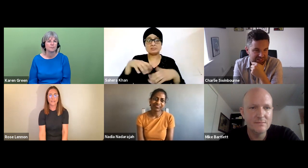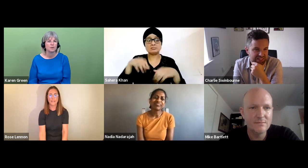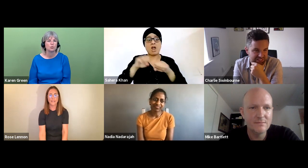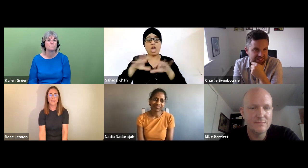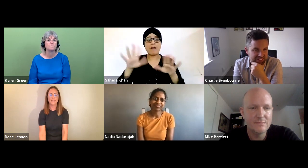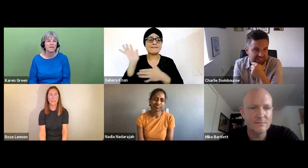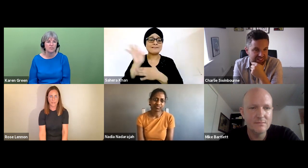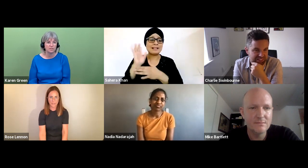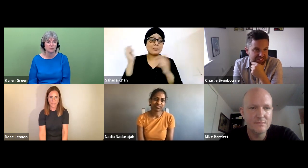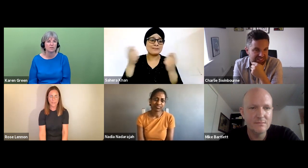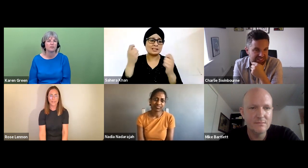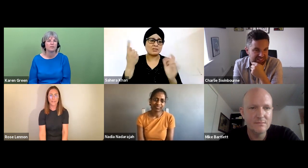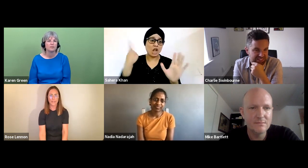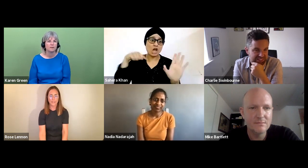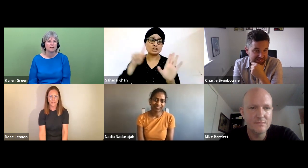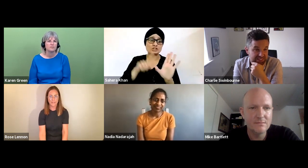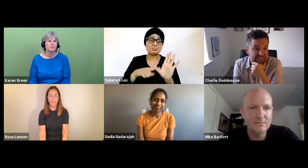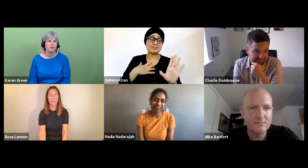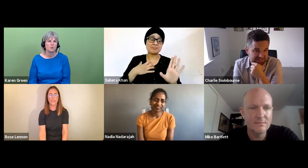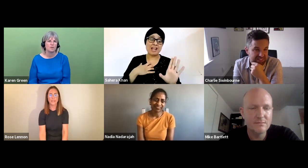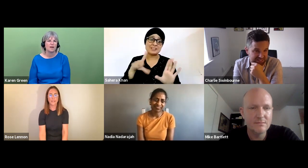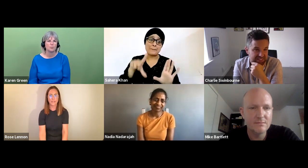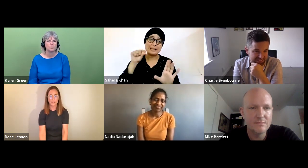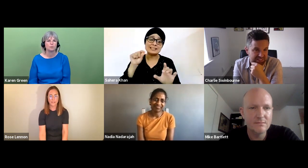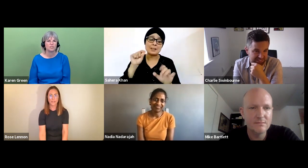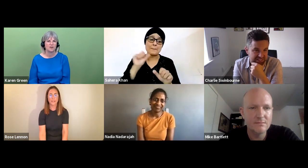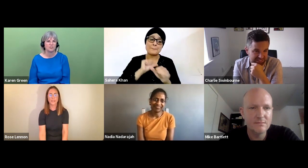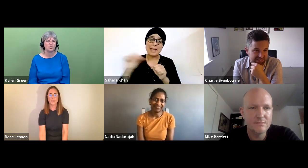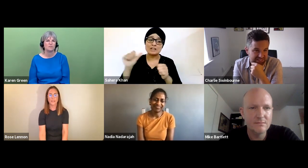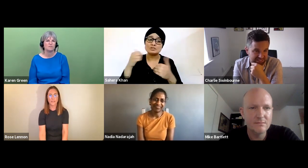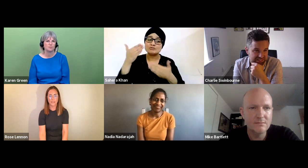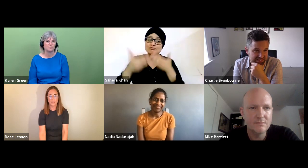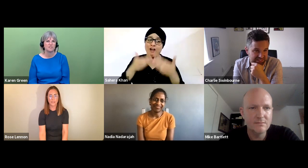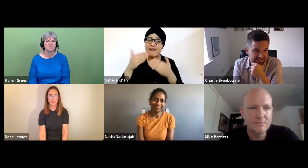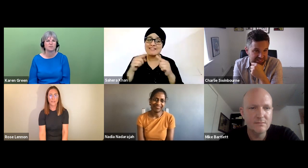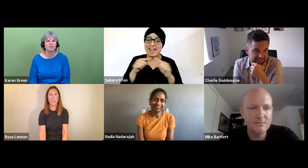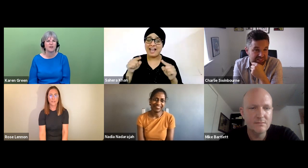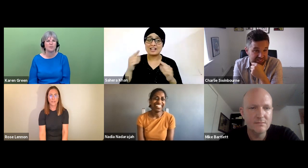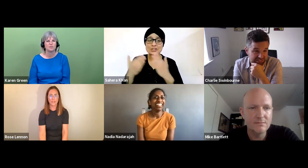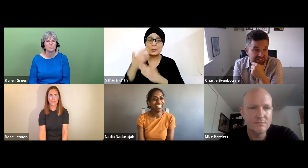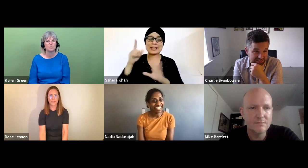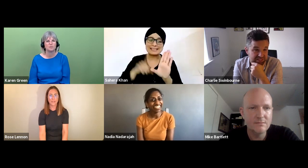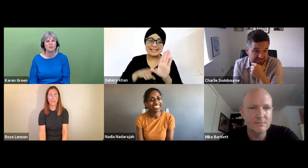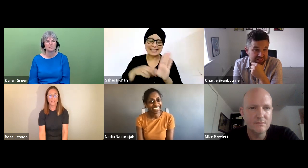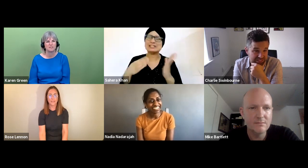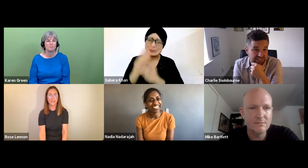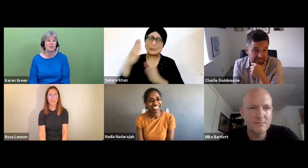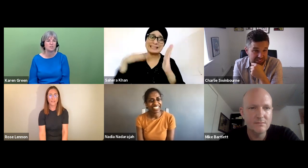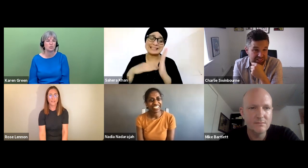called Faith. So that was launched last year at the film festival. So I was picked as the best